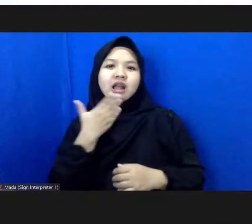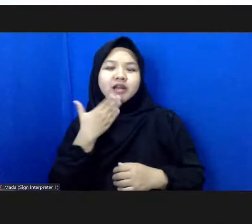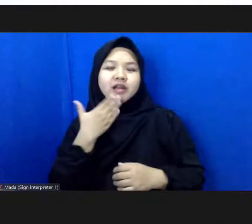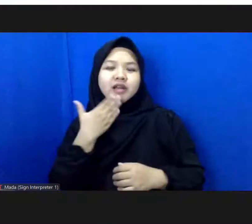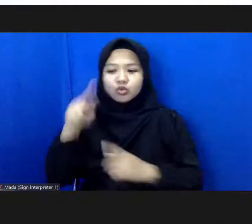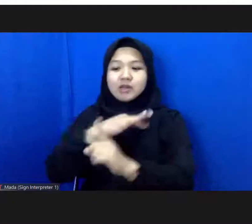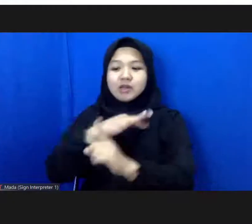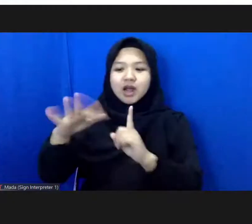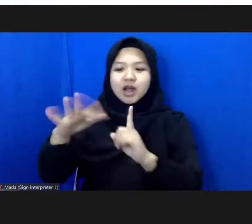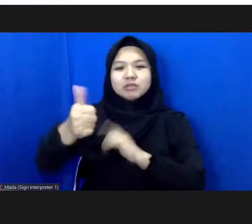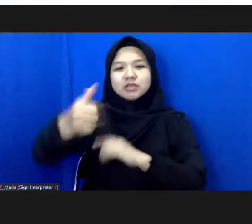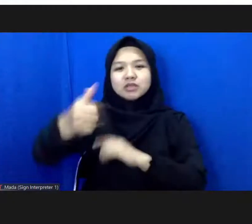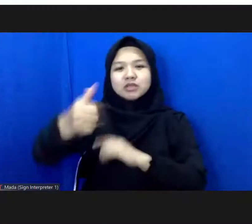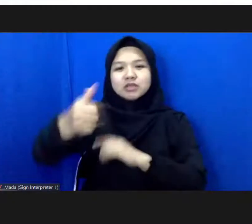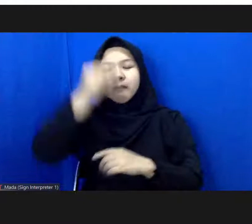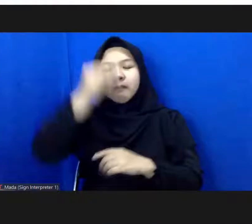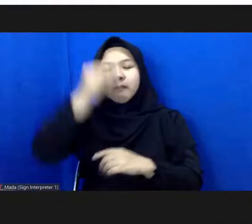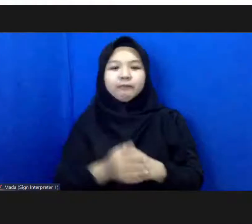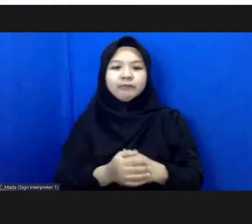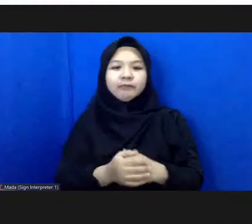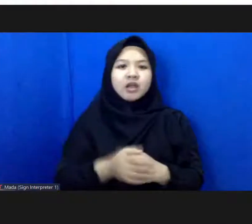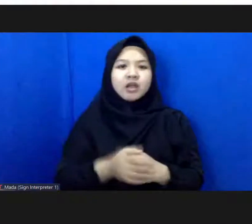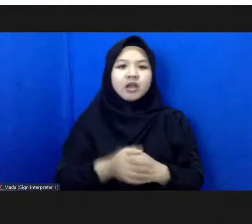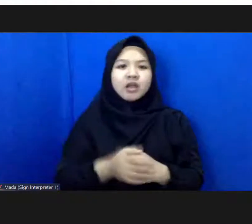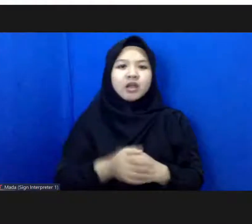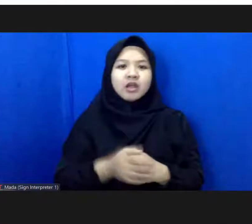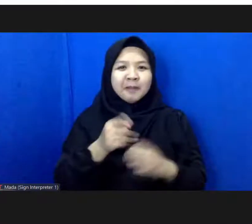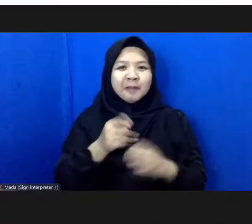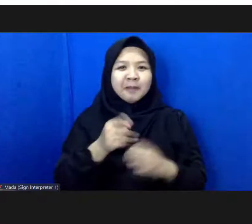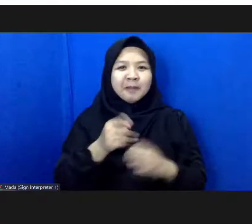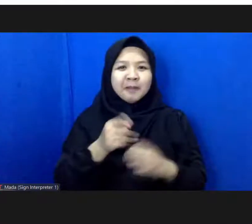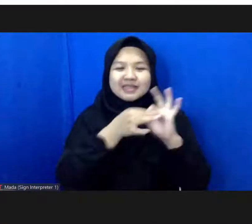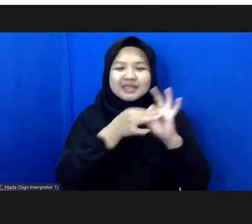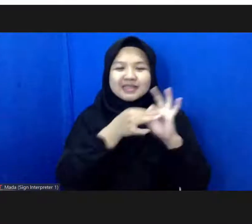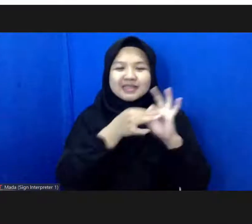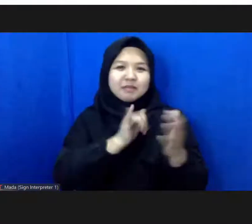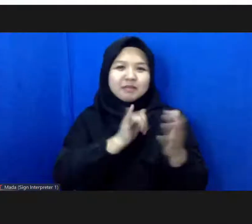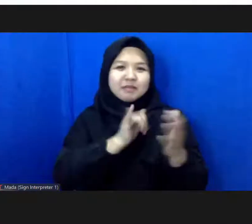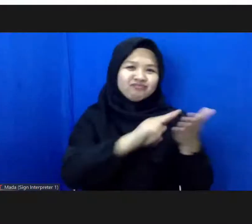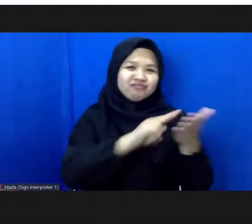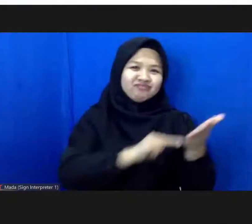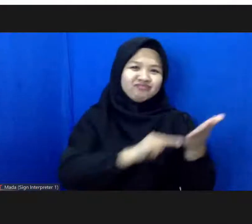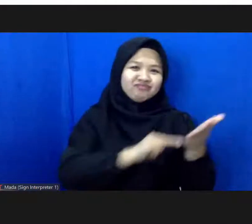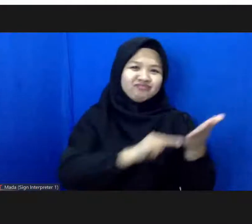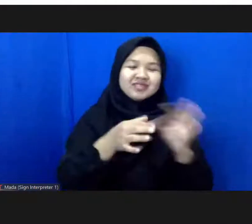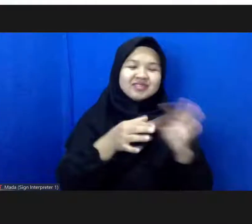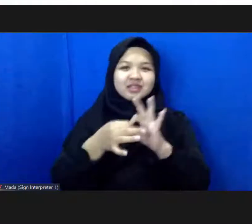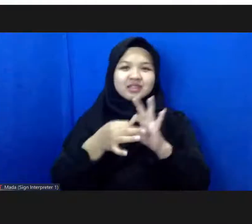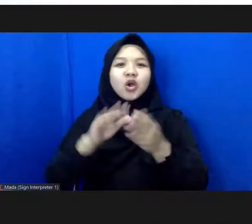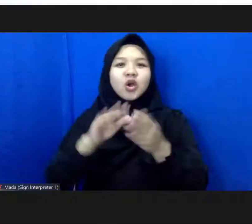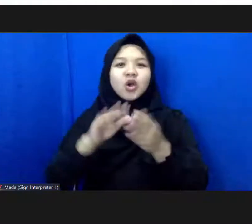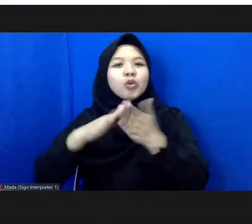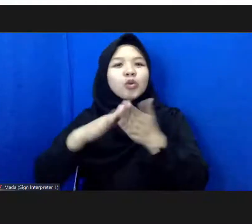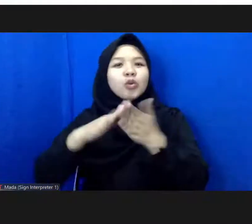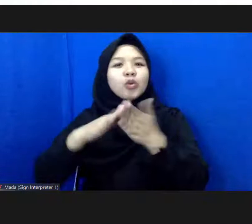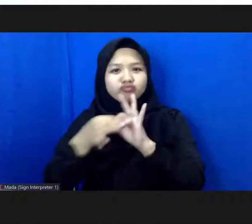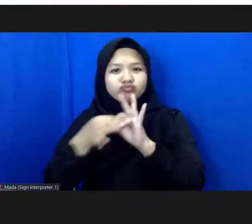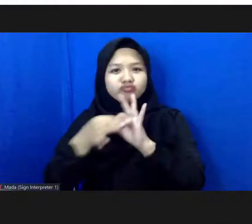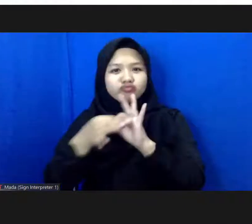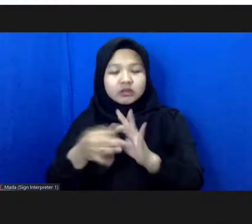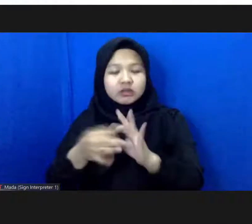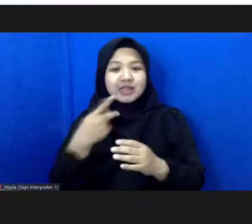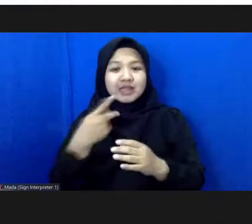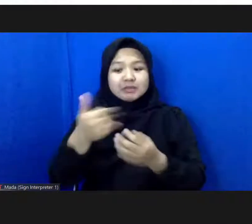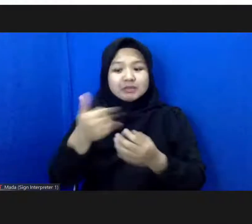So we need to have a good partnership with the academia and the research community where we share